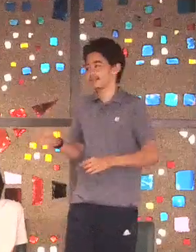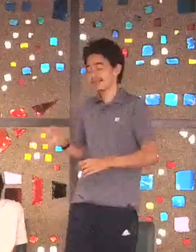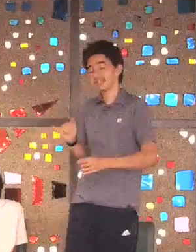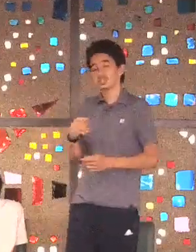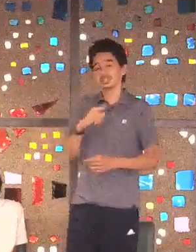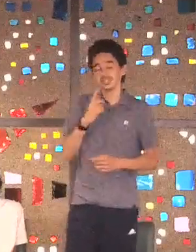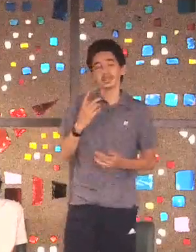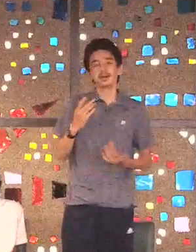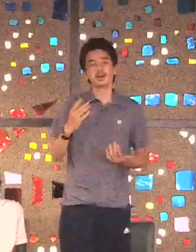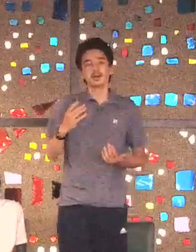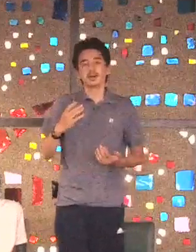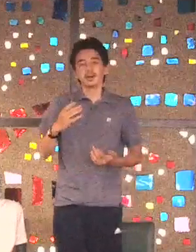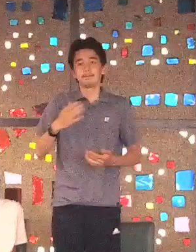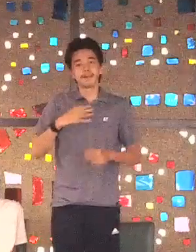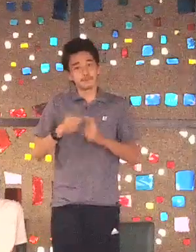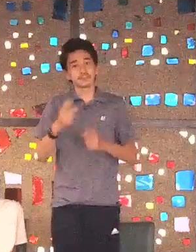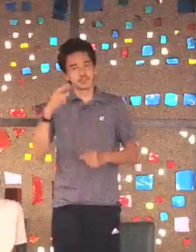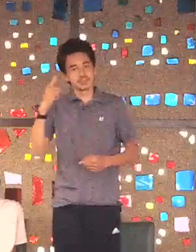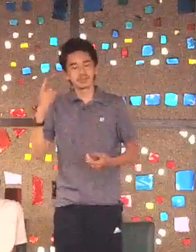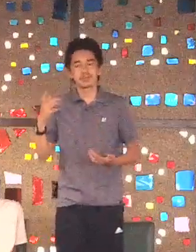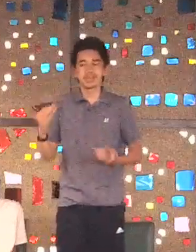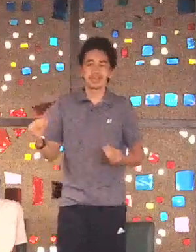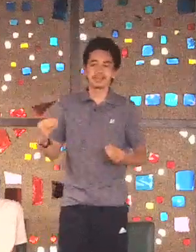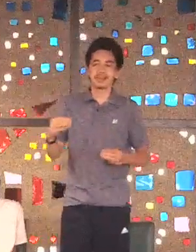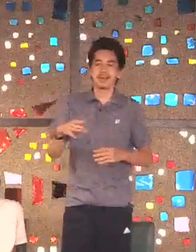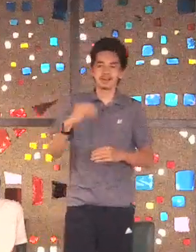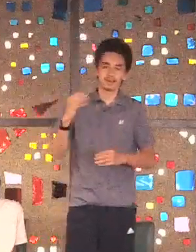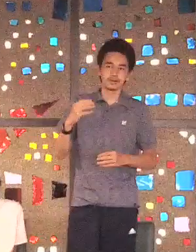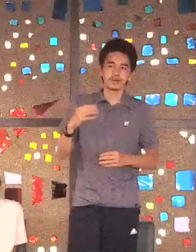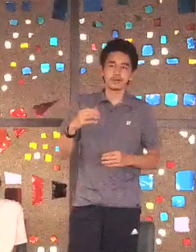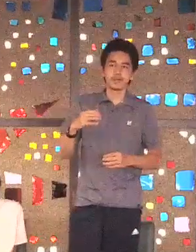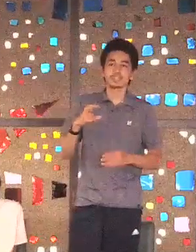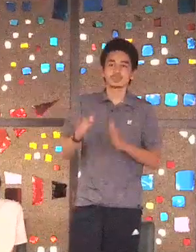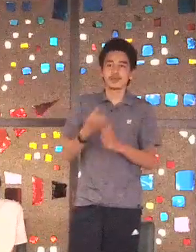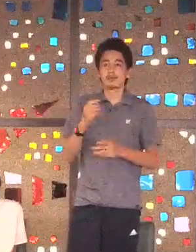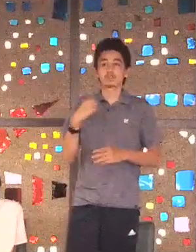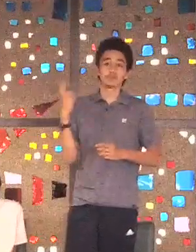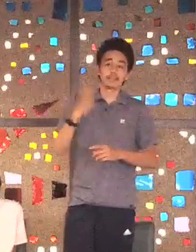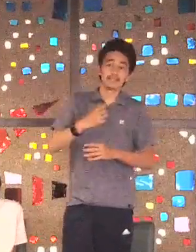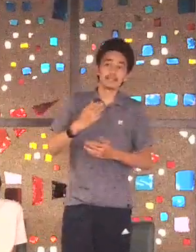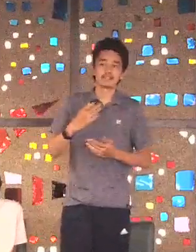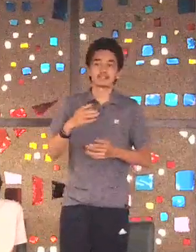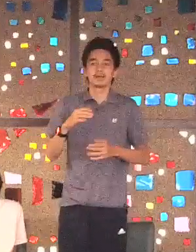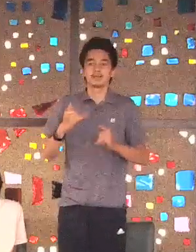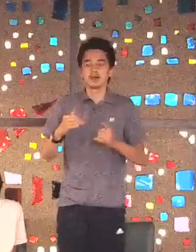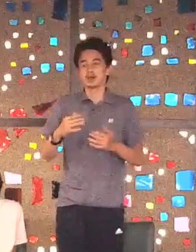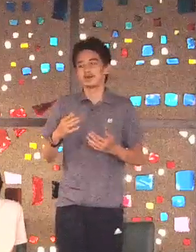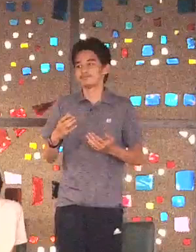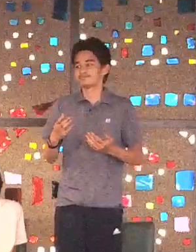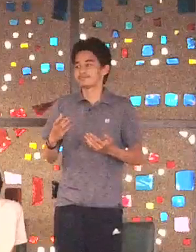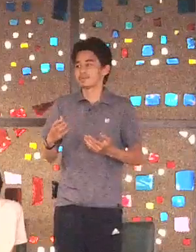like Kenji said, my friends are hearing and I learned and spent most of my days